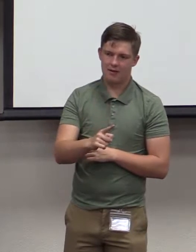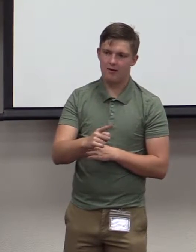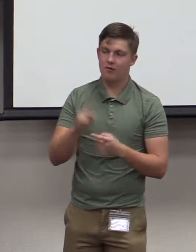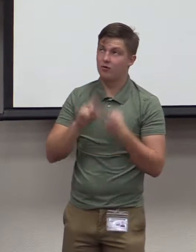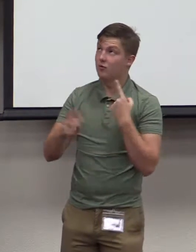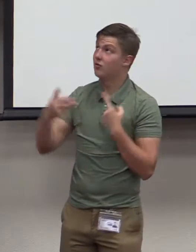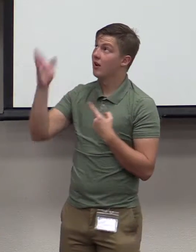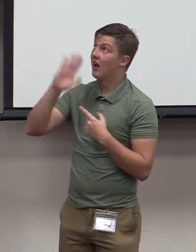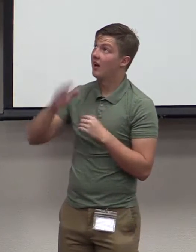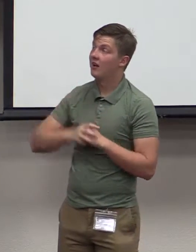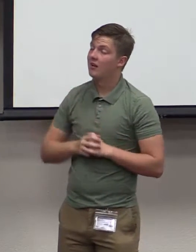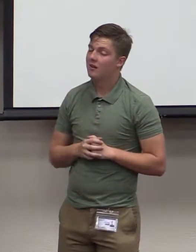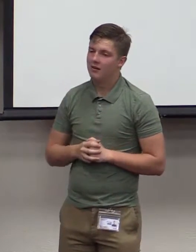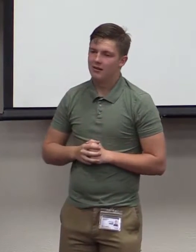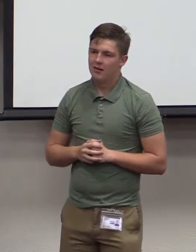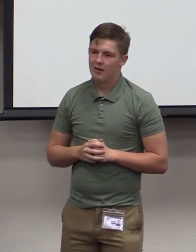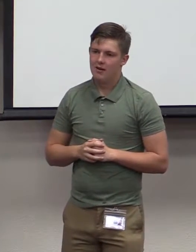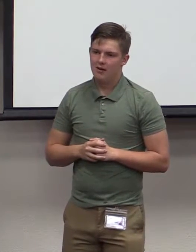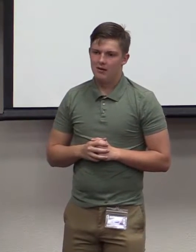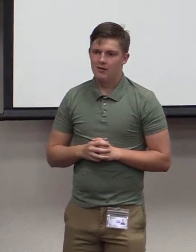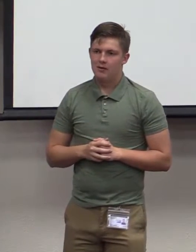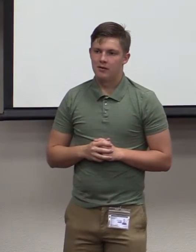God?